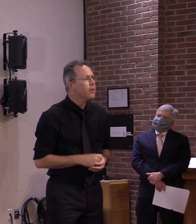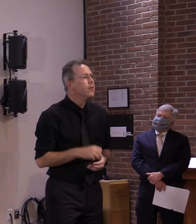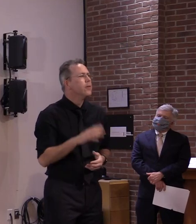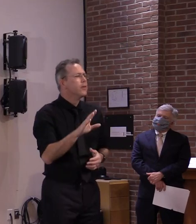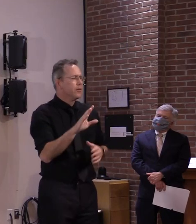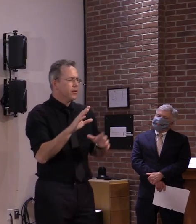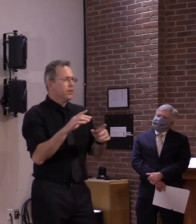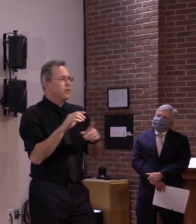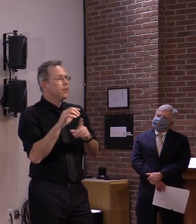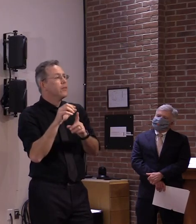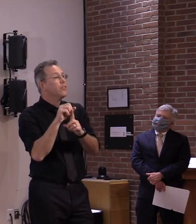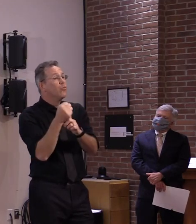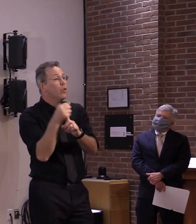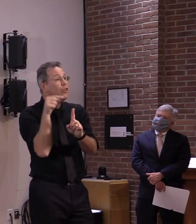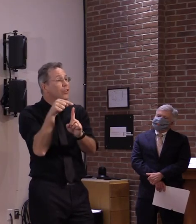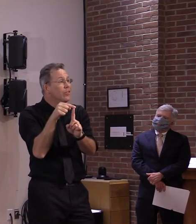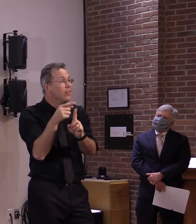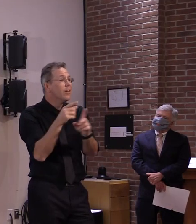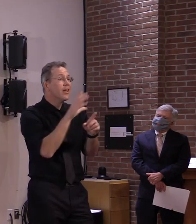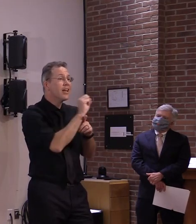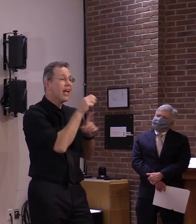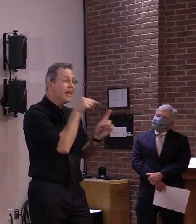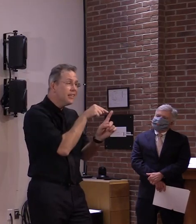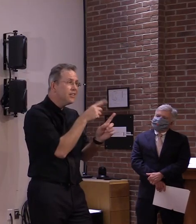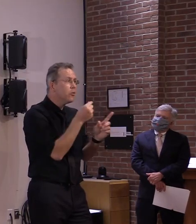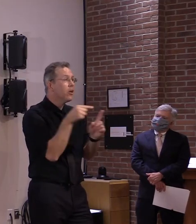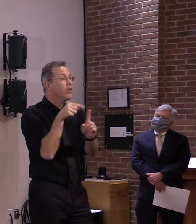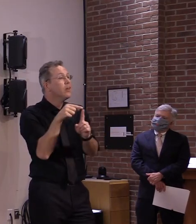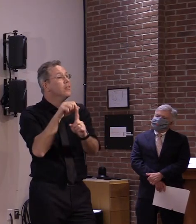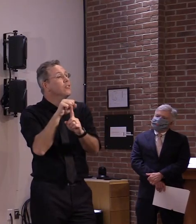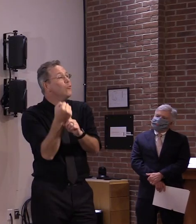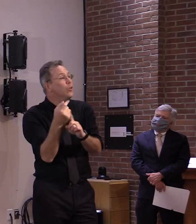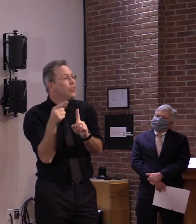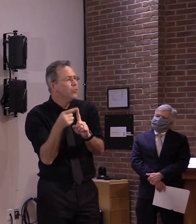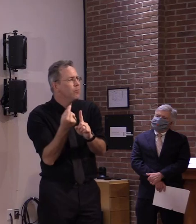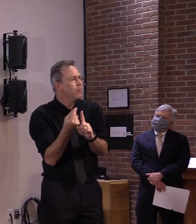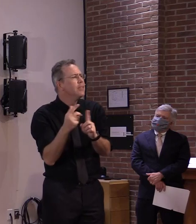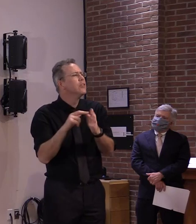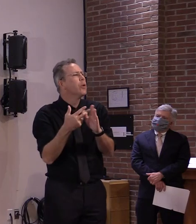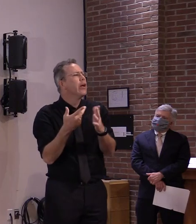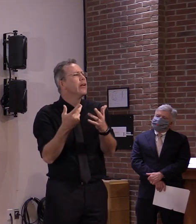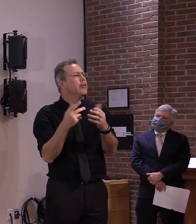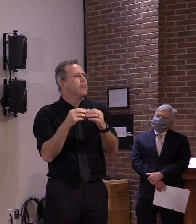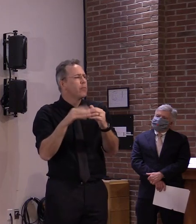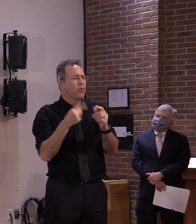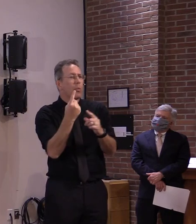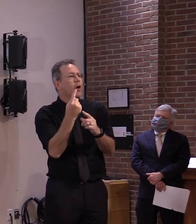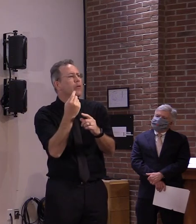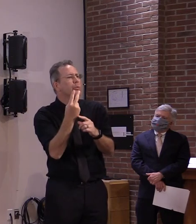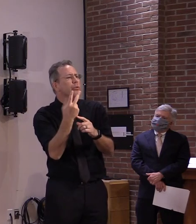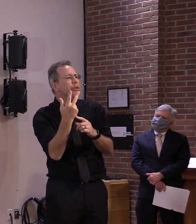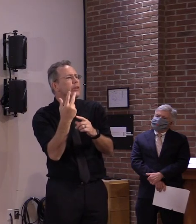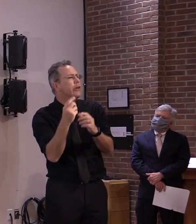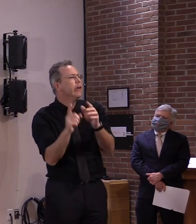the situations generally involve more than one positive test most of the time.